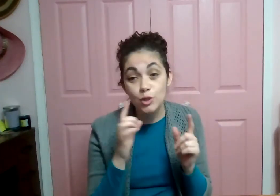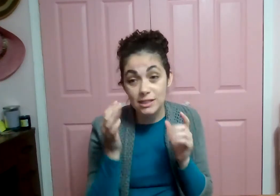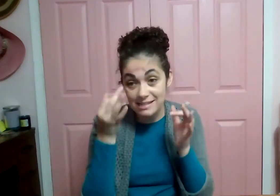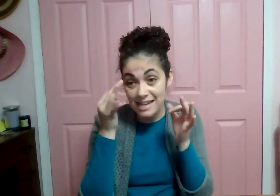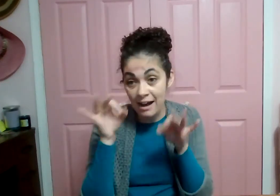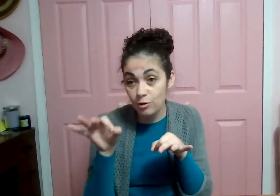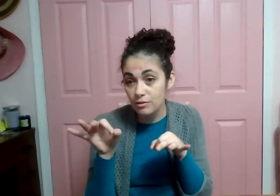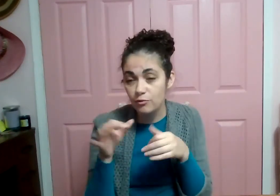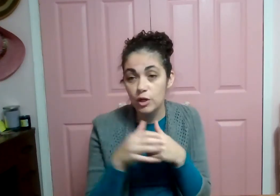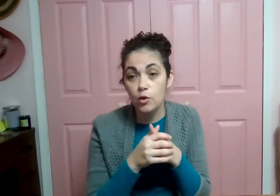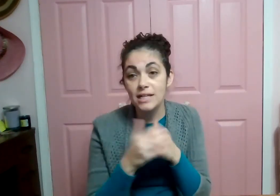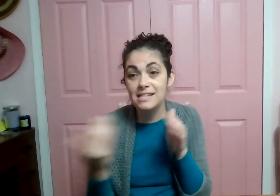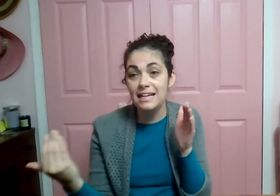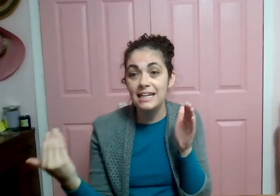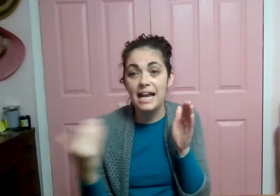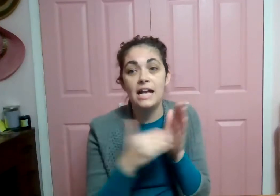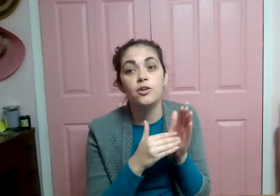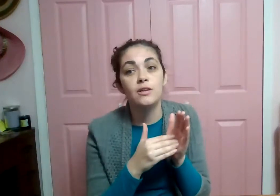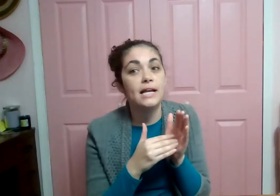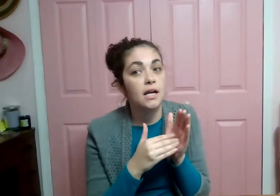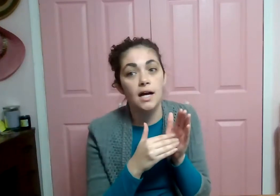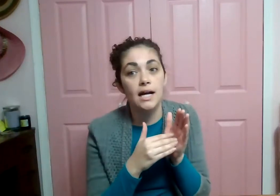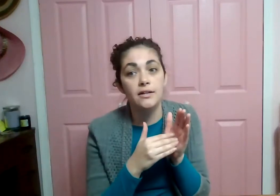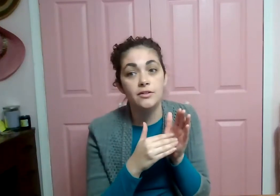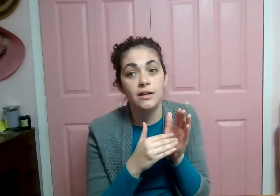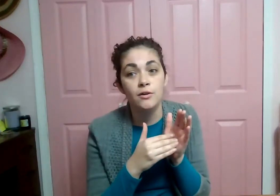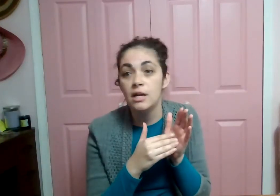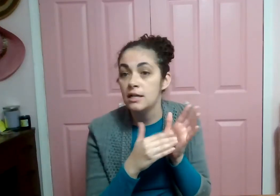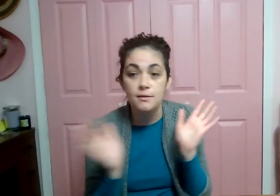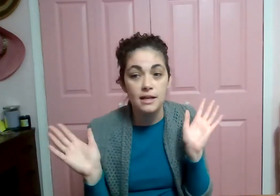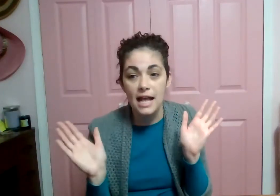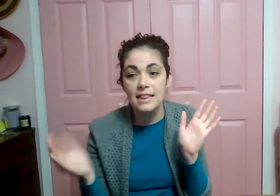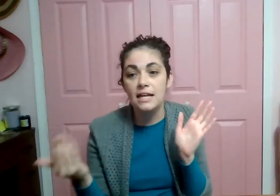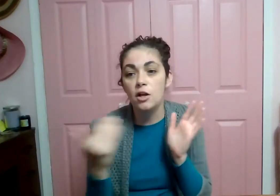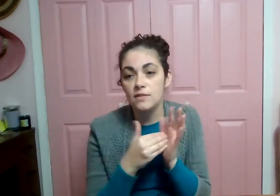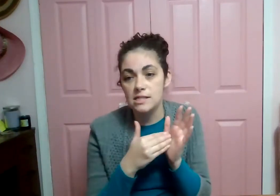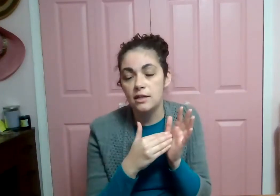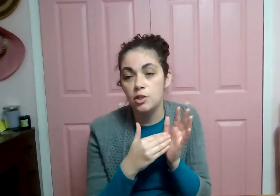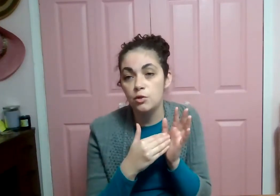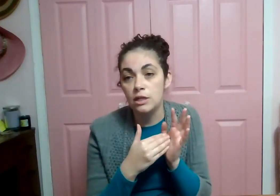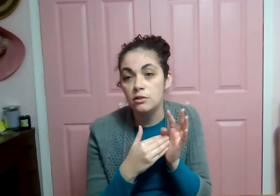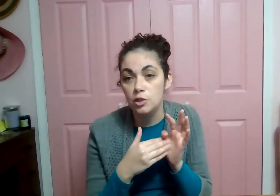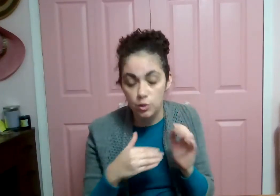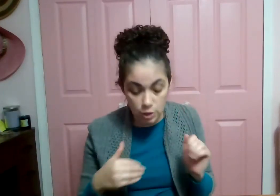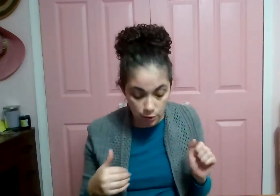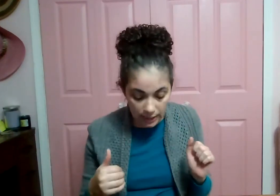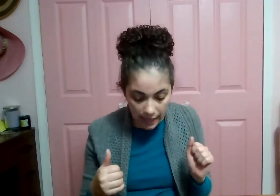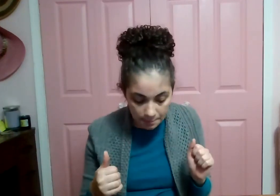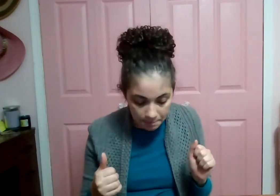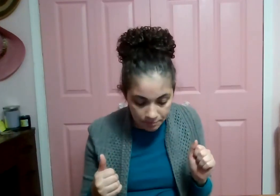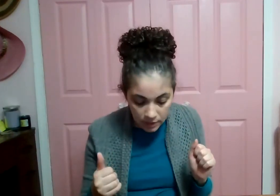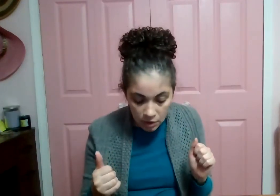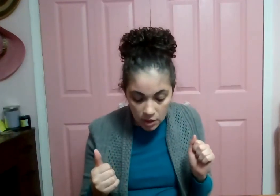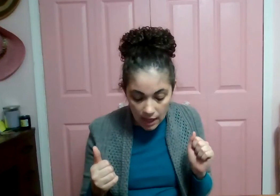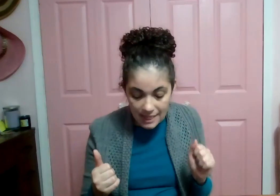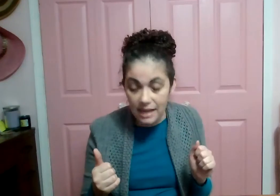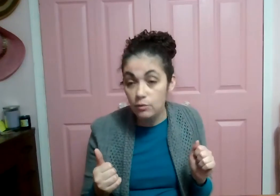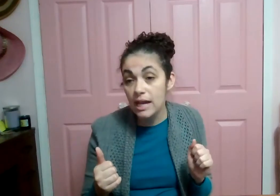look down for a quick second and you're like, I don't know. And then all of a sudden you can do it again. And then we